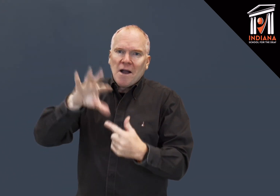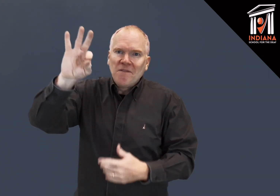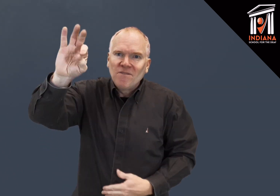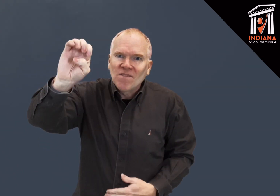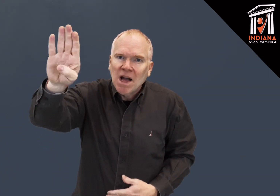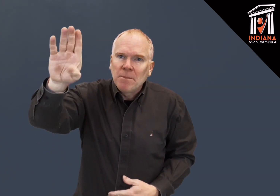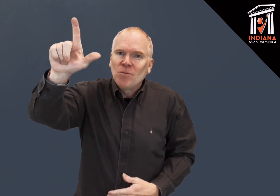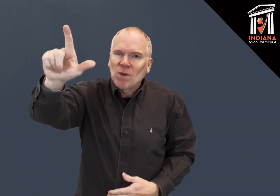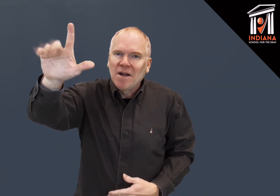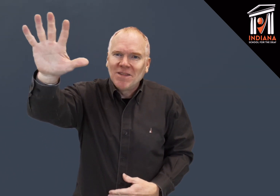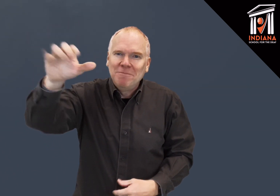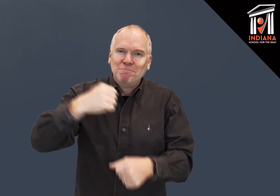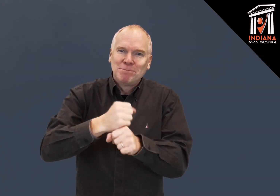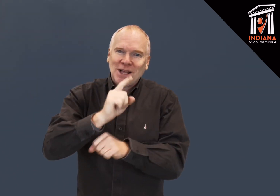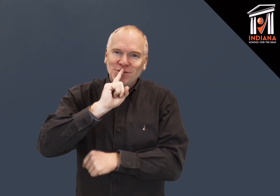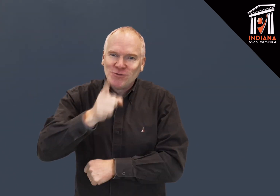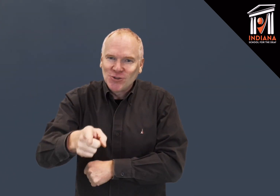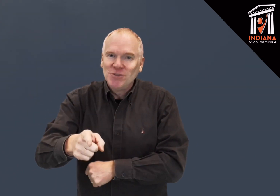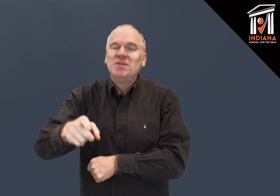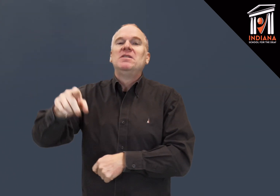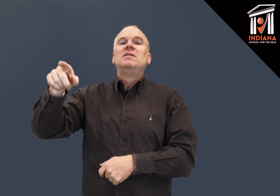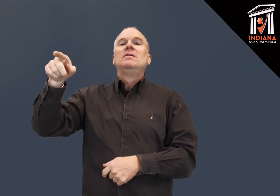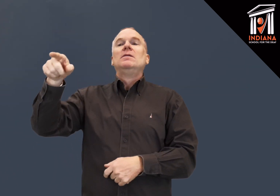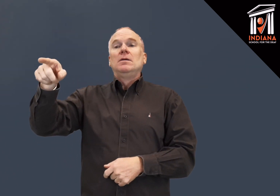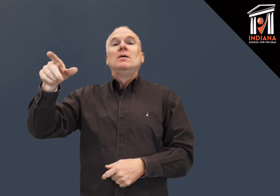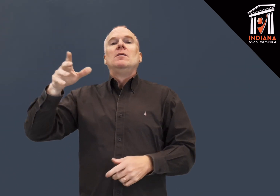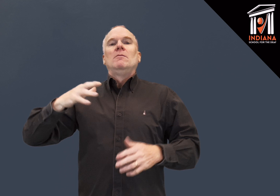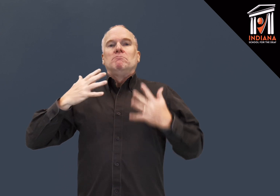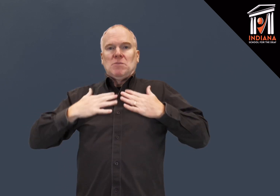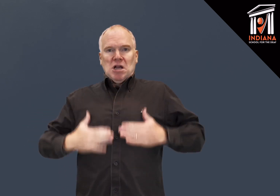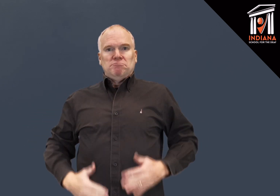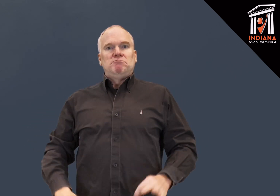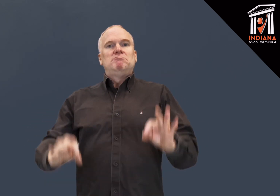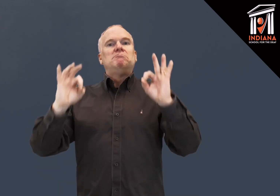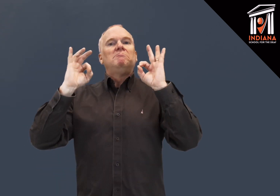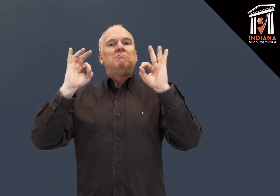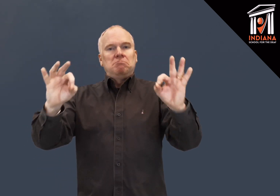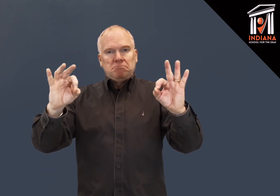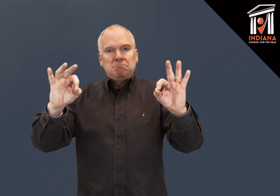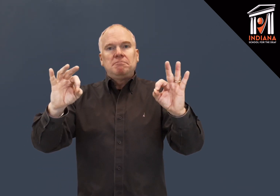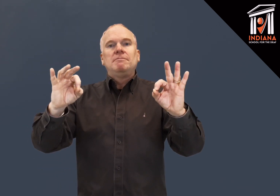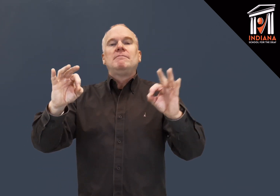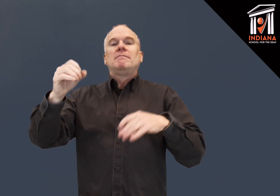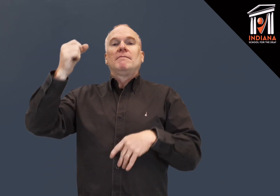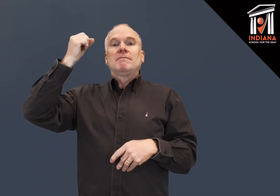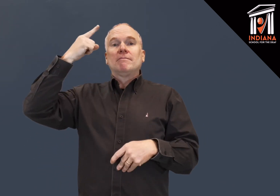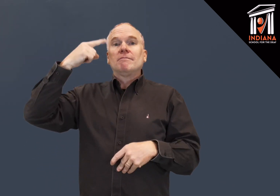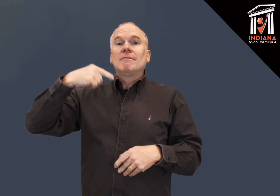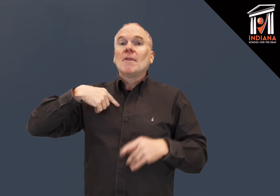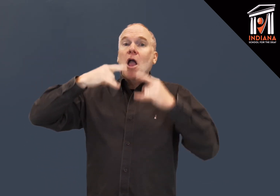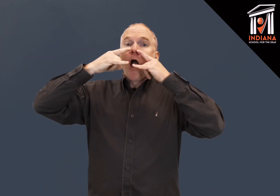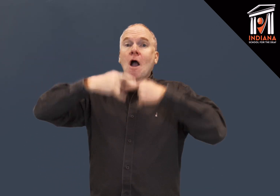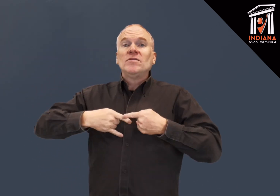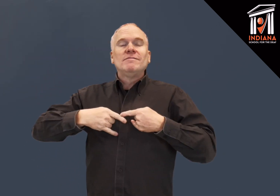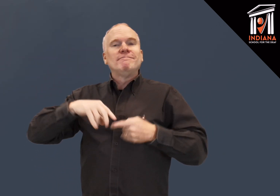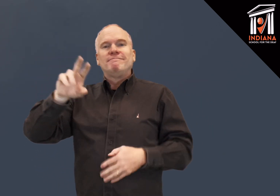So February 24th is when I'm free and clear, supposedly. Now, I'm going to wait till February 25th just to be safe, but my body should be